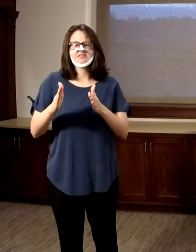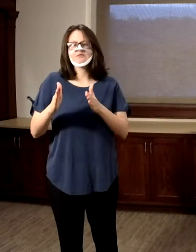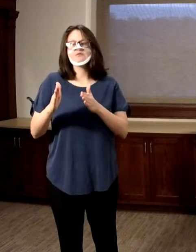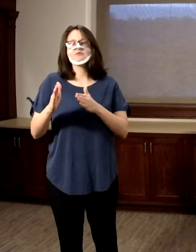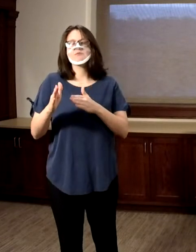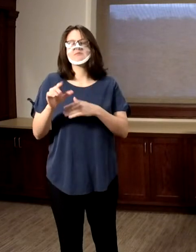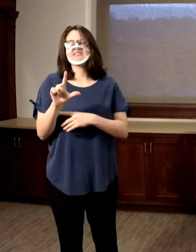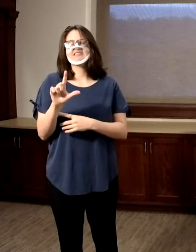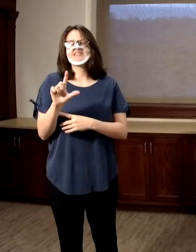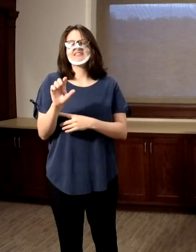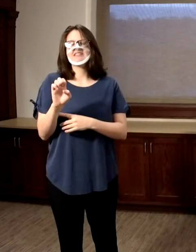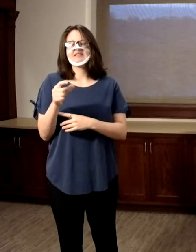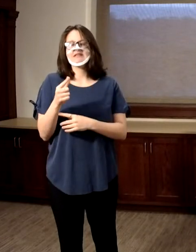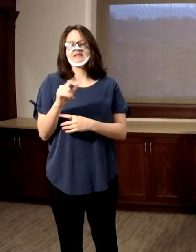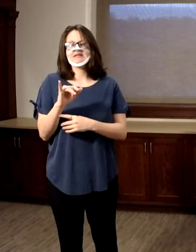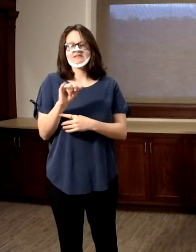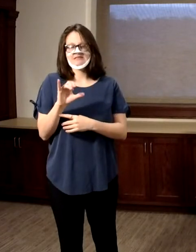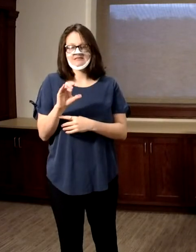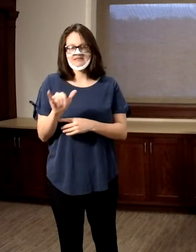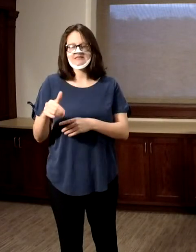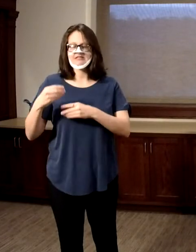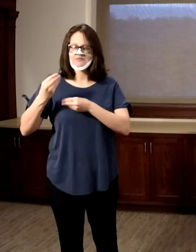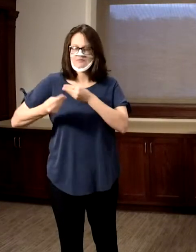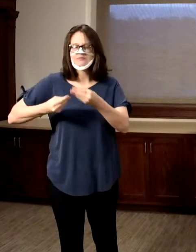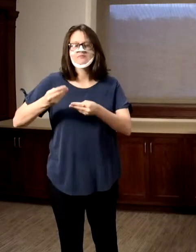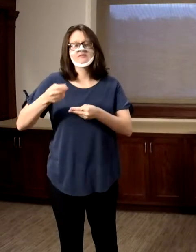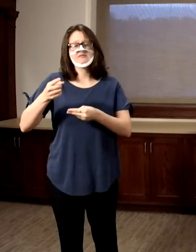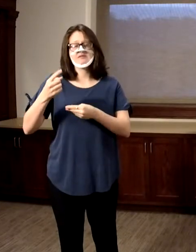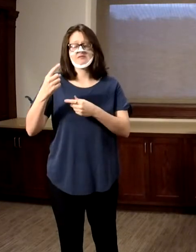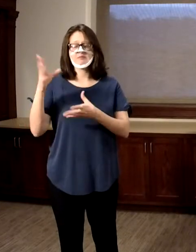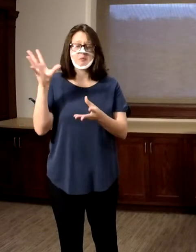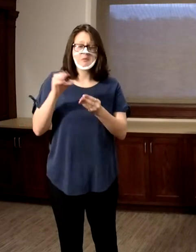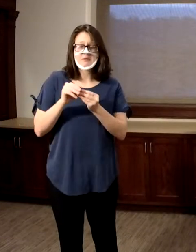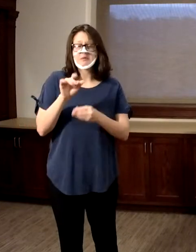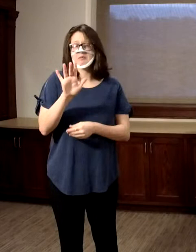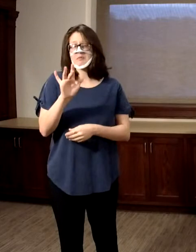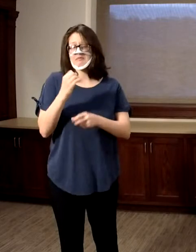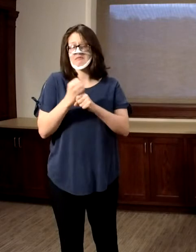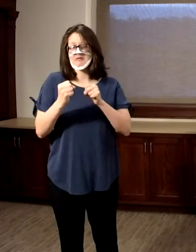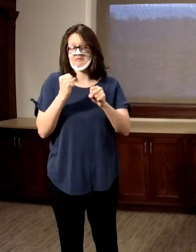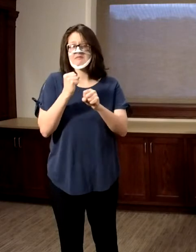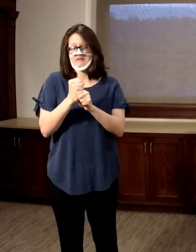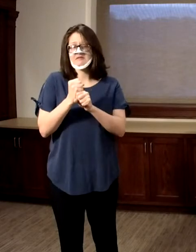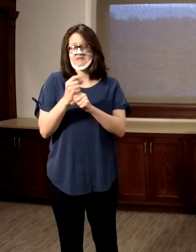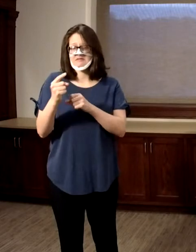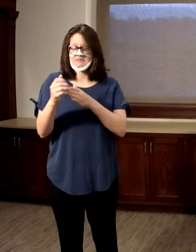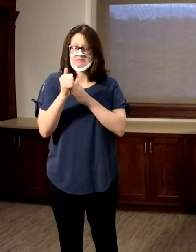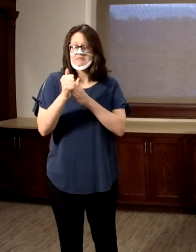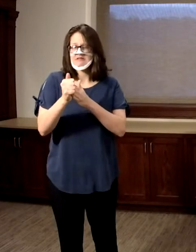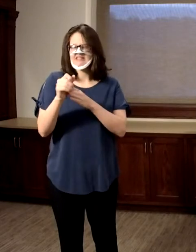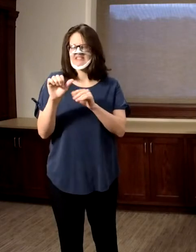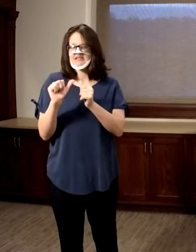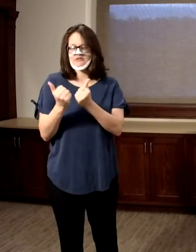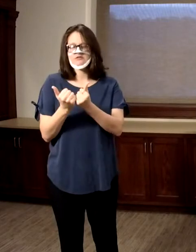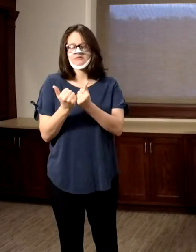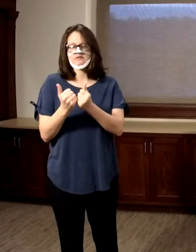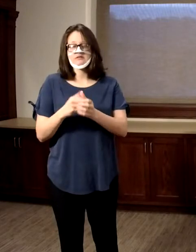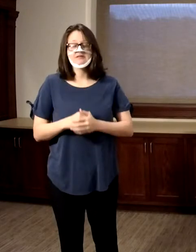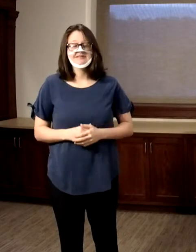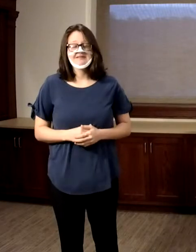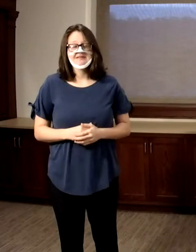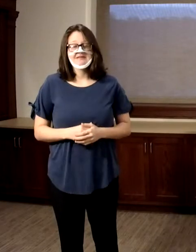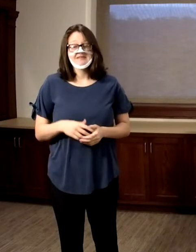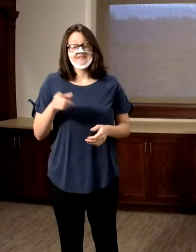Human Services has undergone over the 25 years that Mark Cherna has led that agency. I could start with the fact that he's the